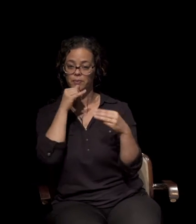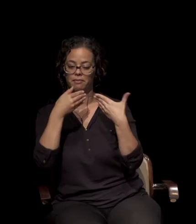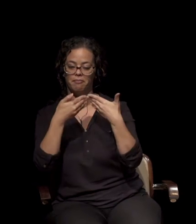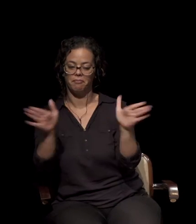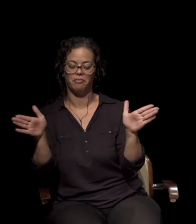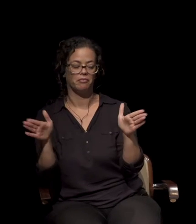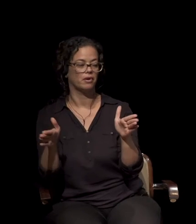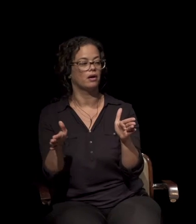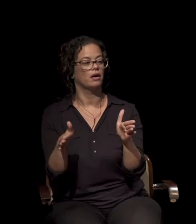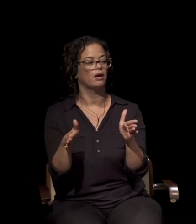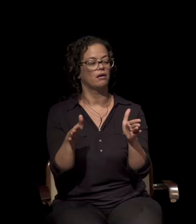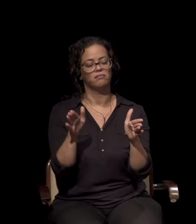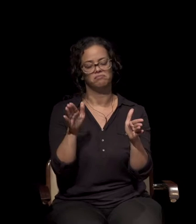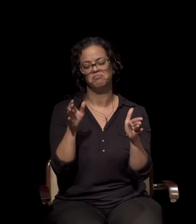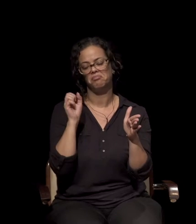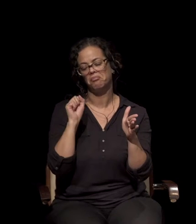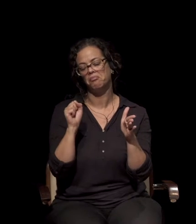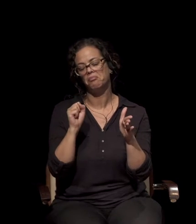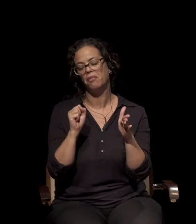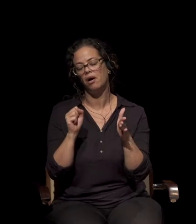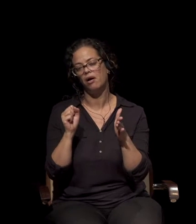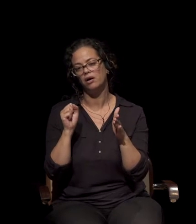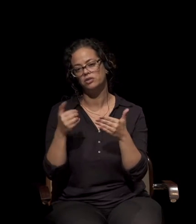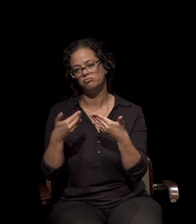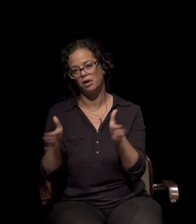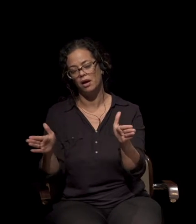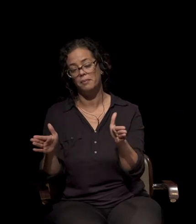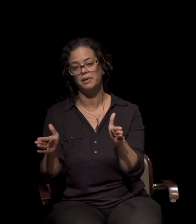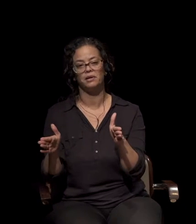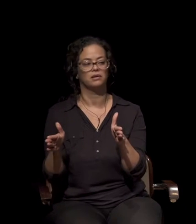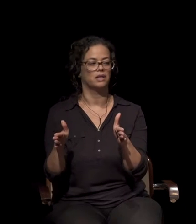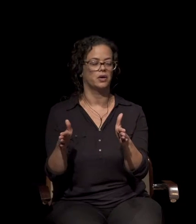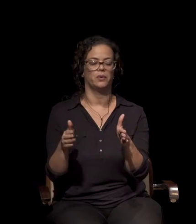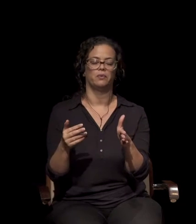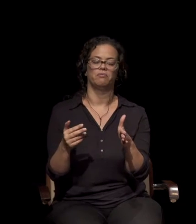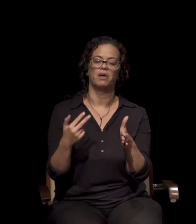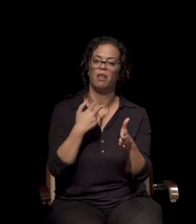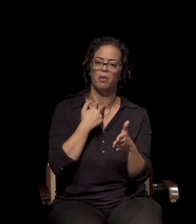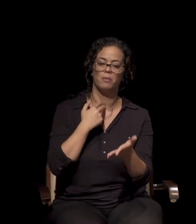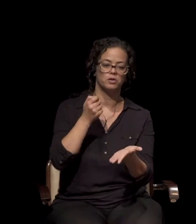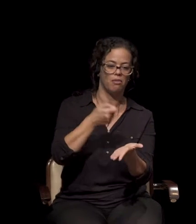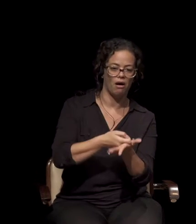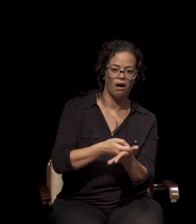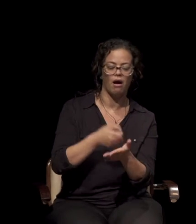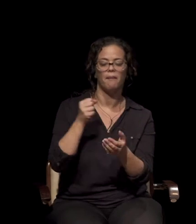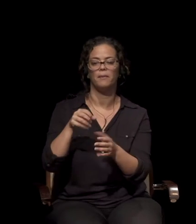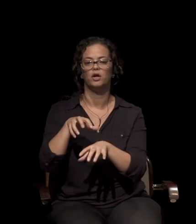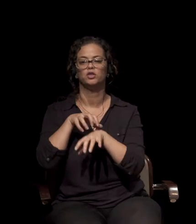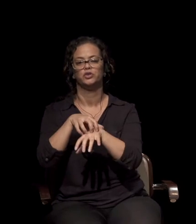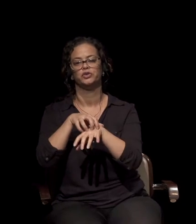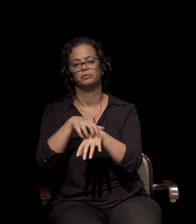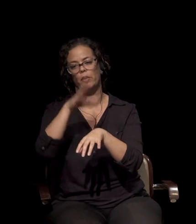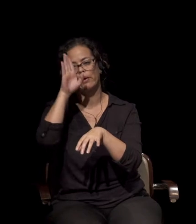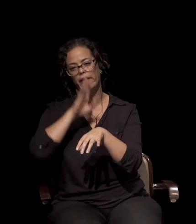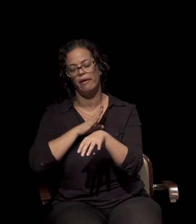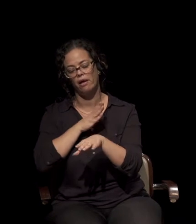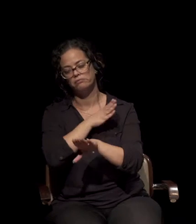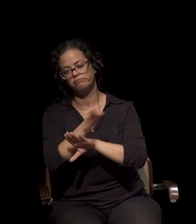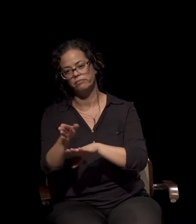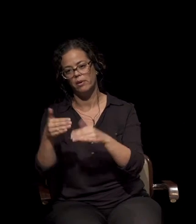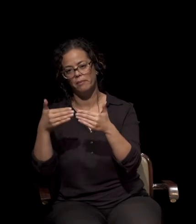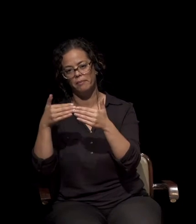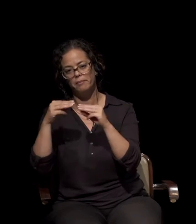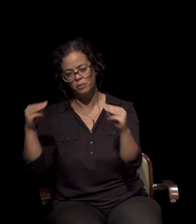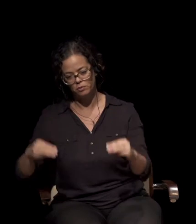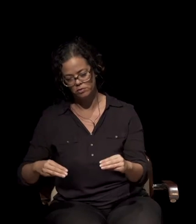least, mean abolishing entrance fees and subsidizing transport to the museum. Access furthermore necessitates